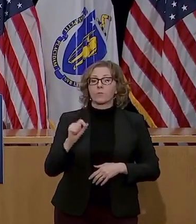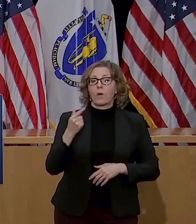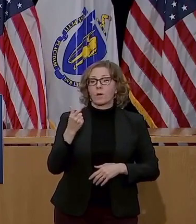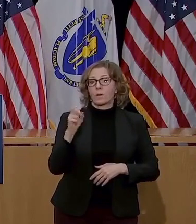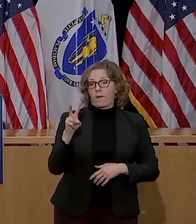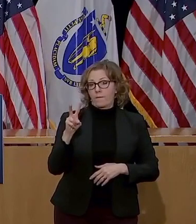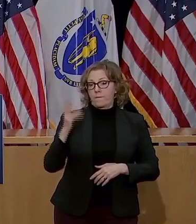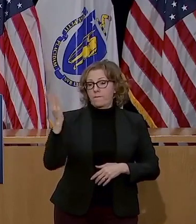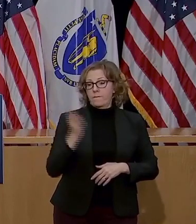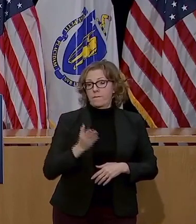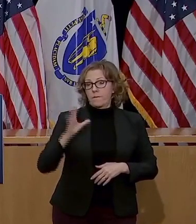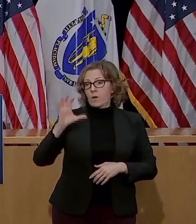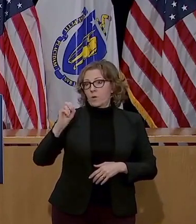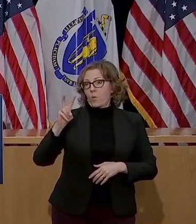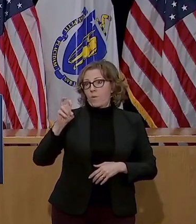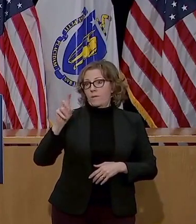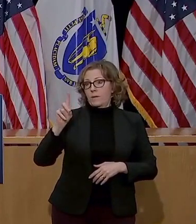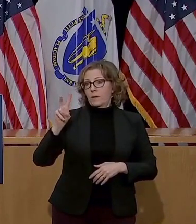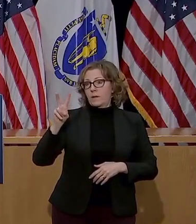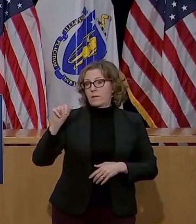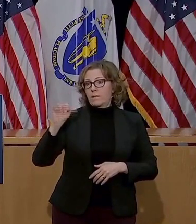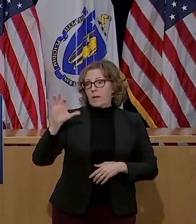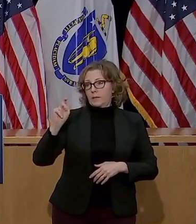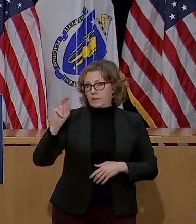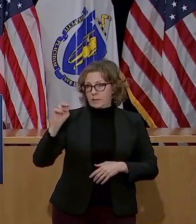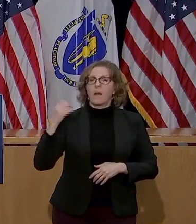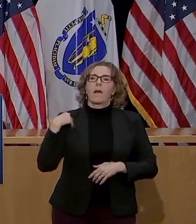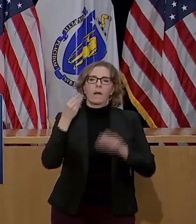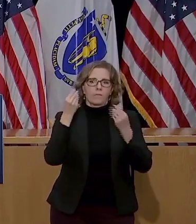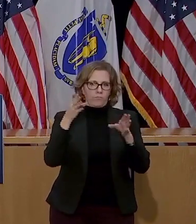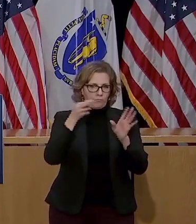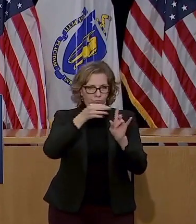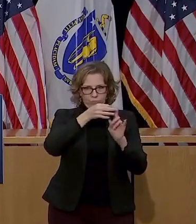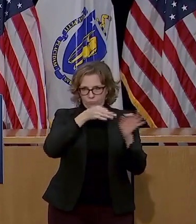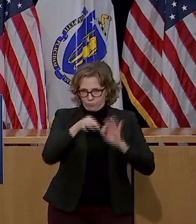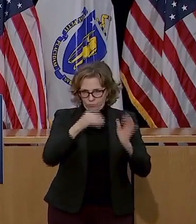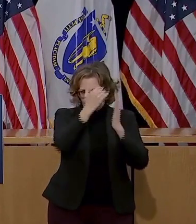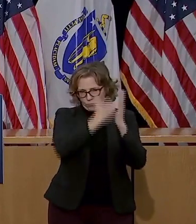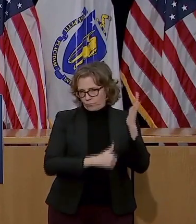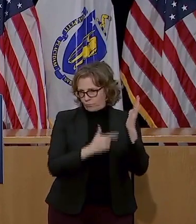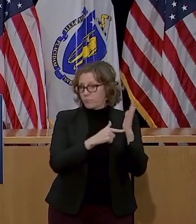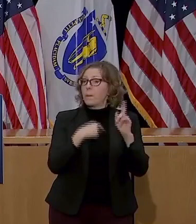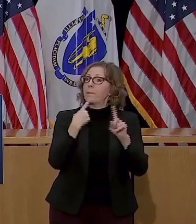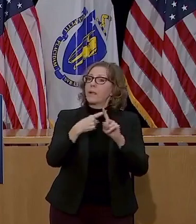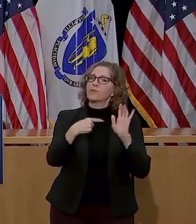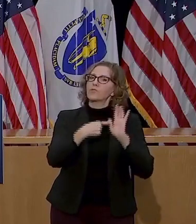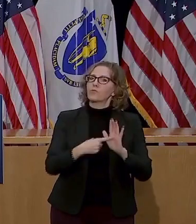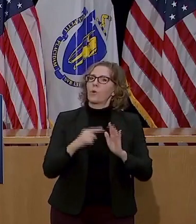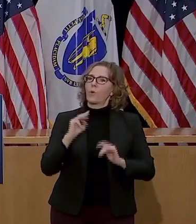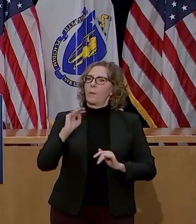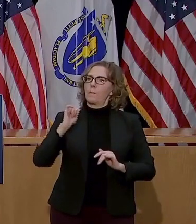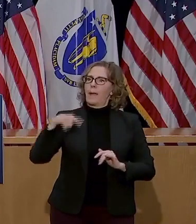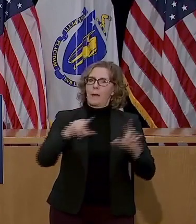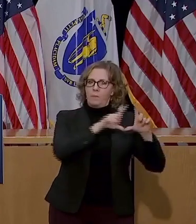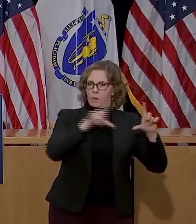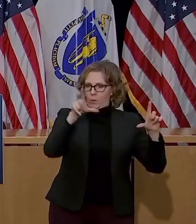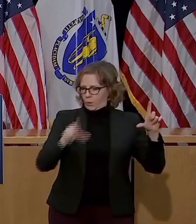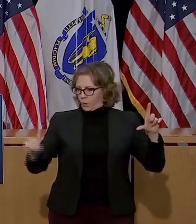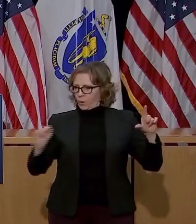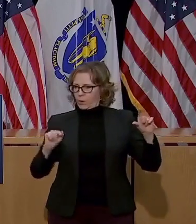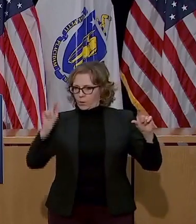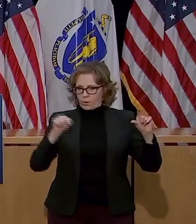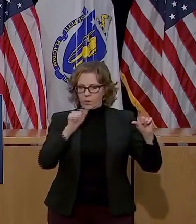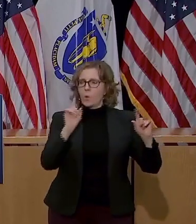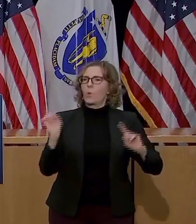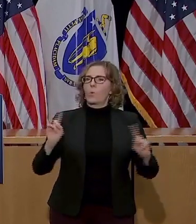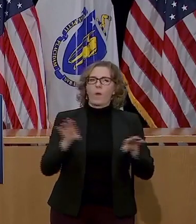Mass.gov/COVID vaccine has details on who's eligible and has a map of all the available sites that are open and sites